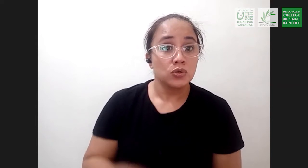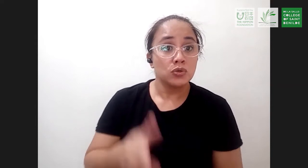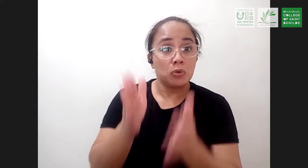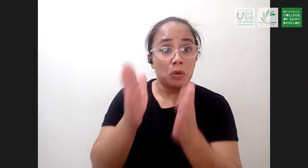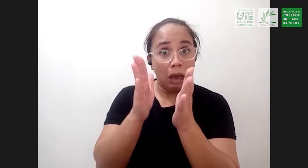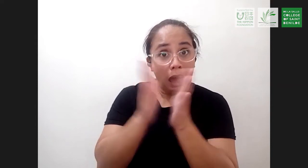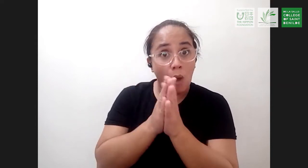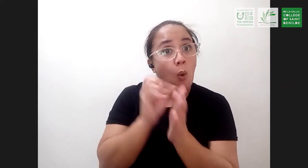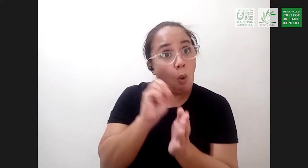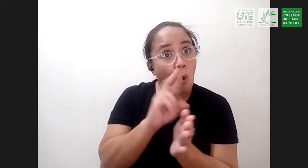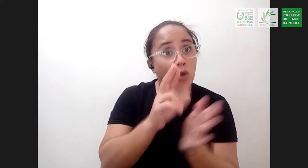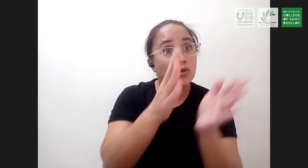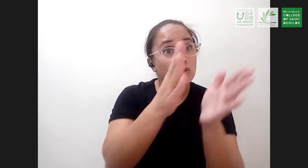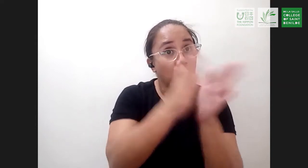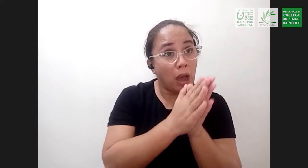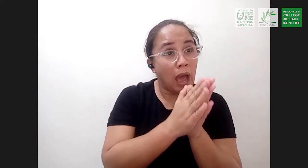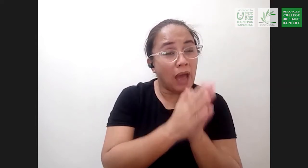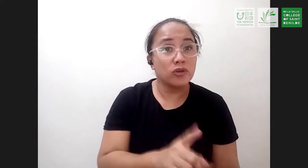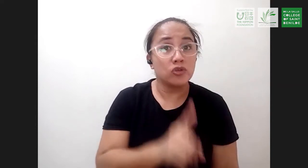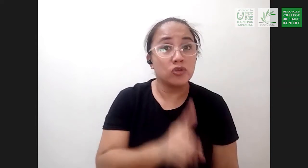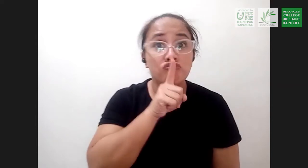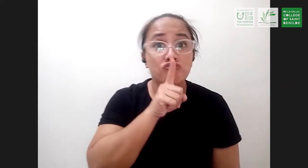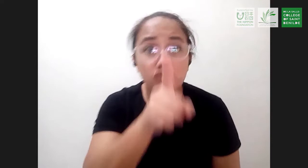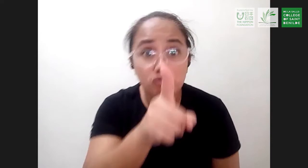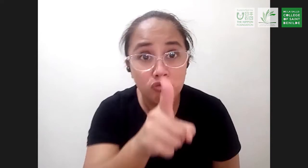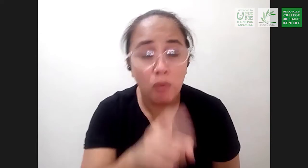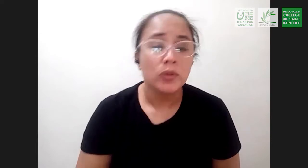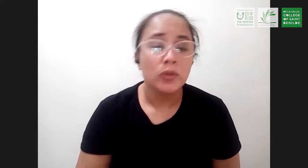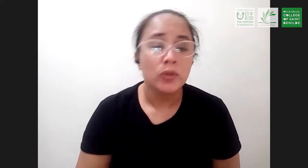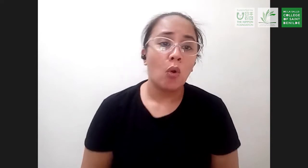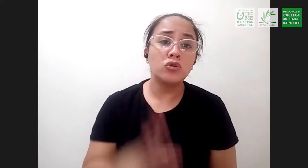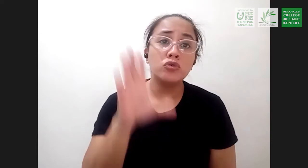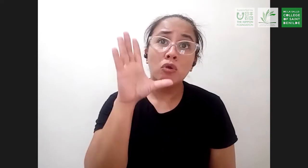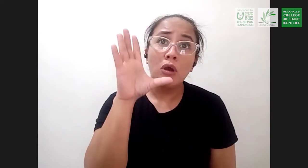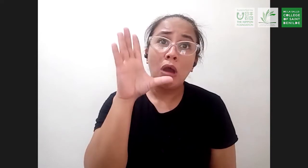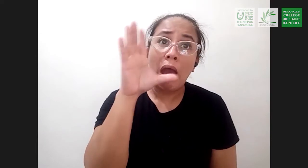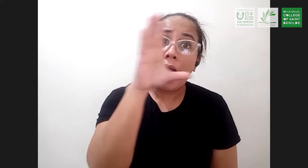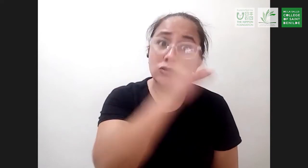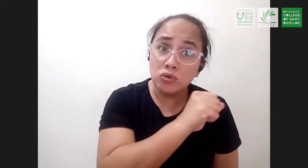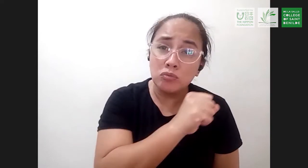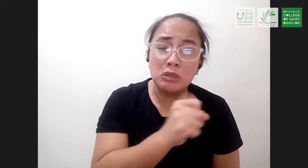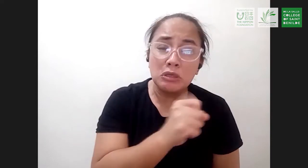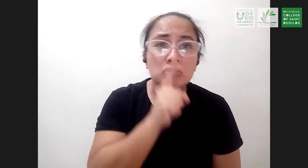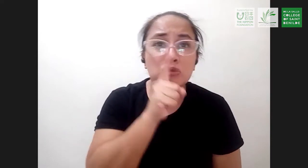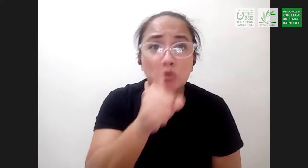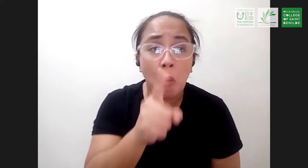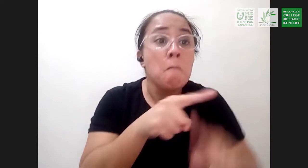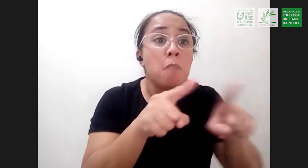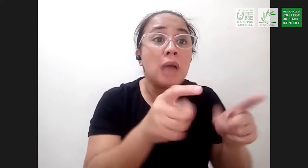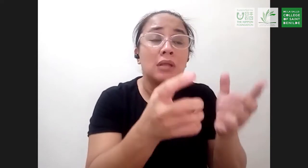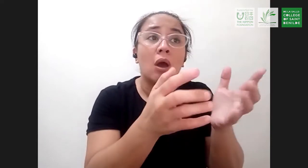You're assuming that it's true, and you're asking for someone to confirm that it's true.